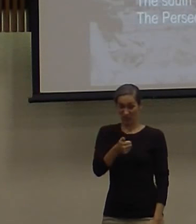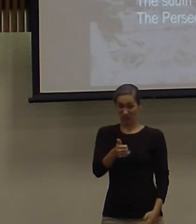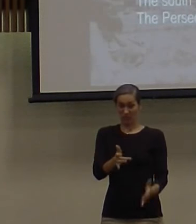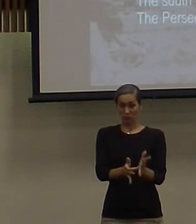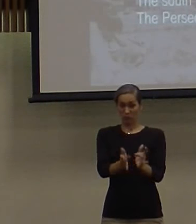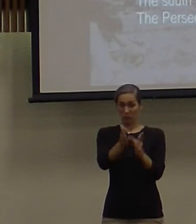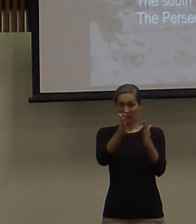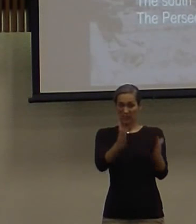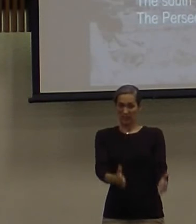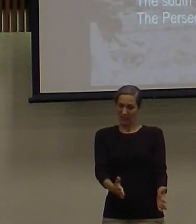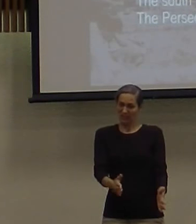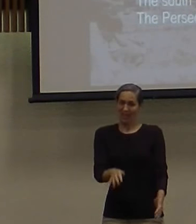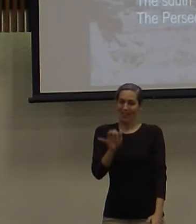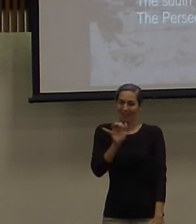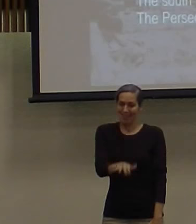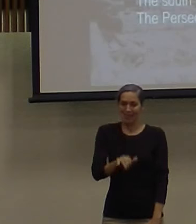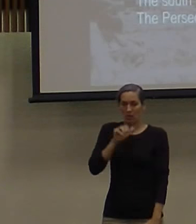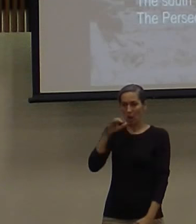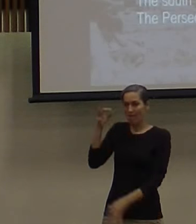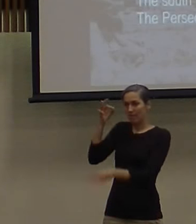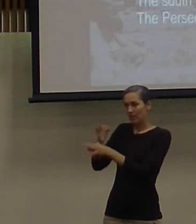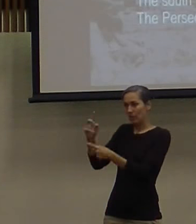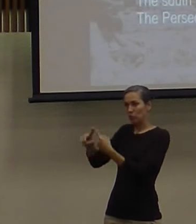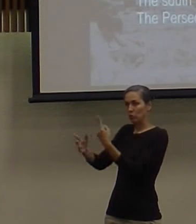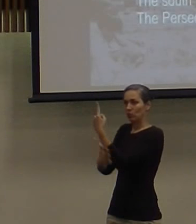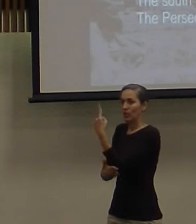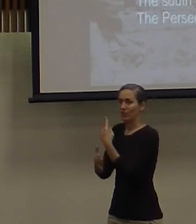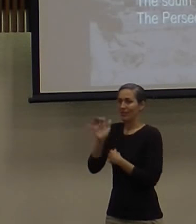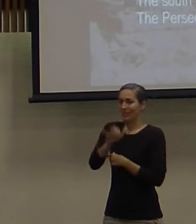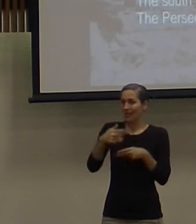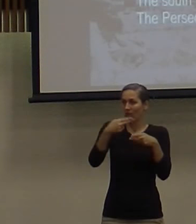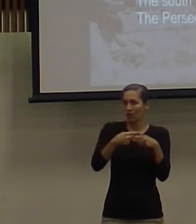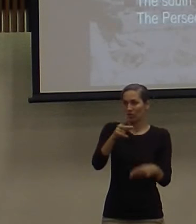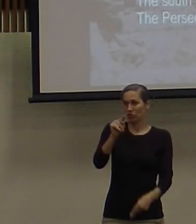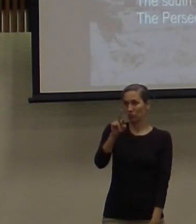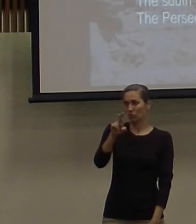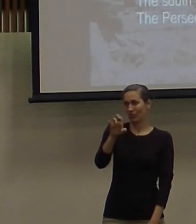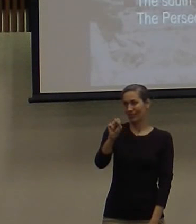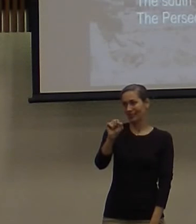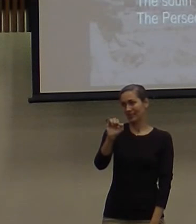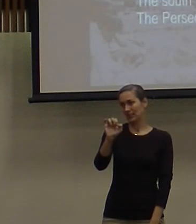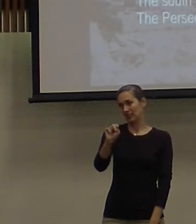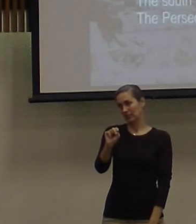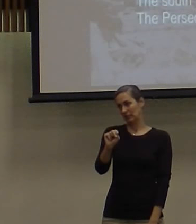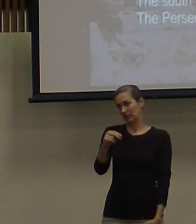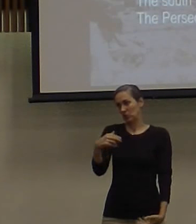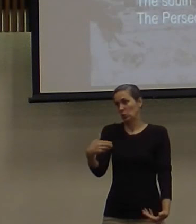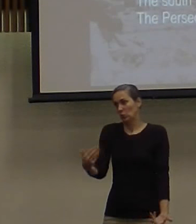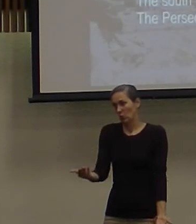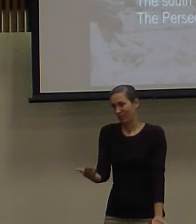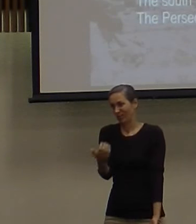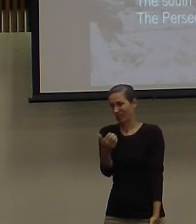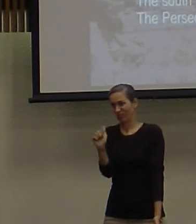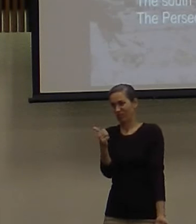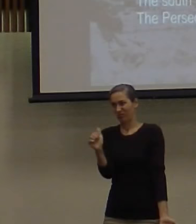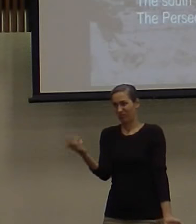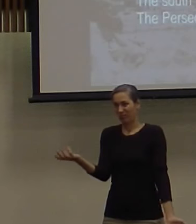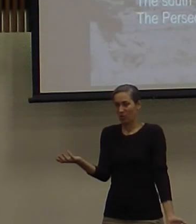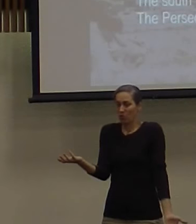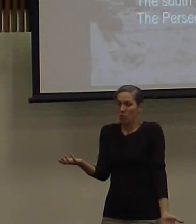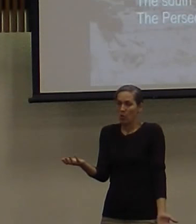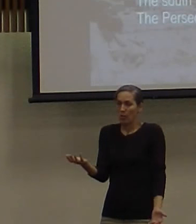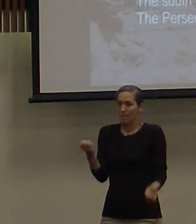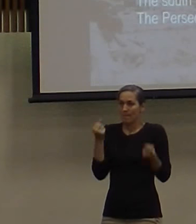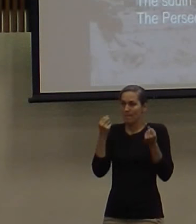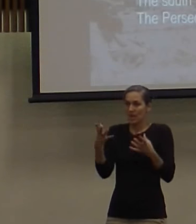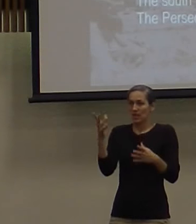that is not faithful to the country. And also many people that were put to